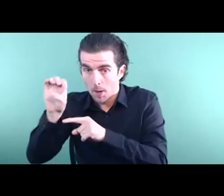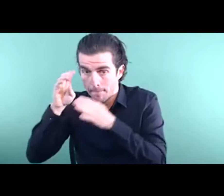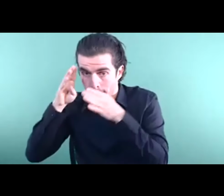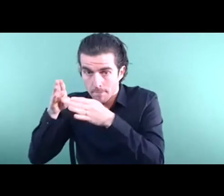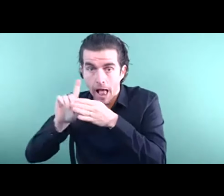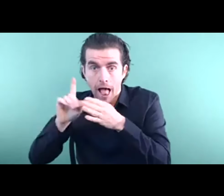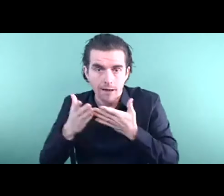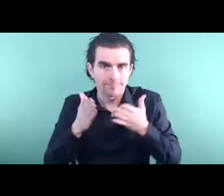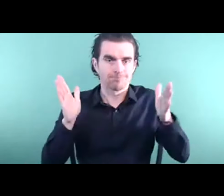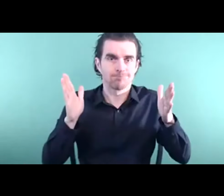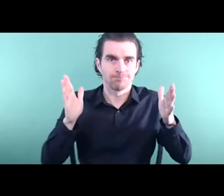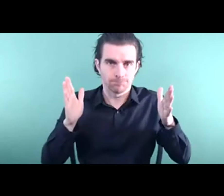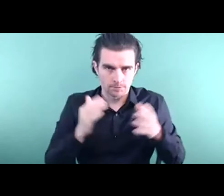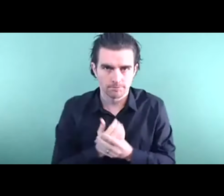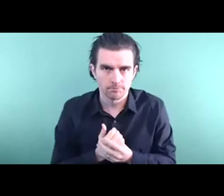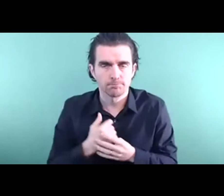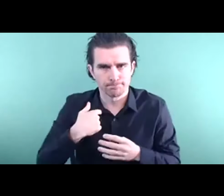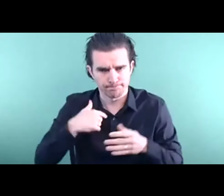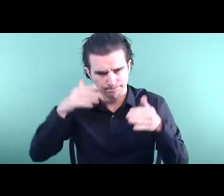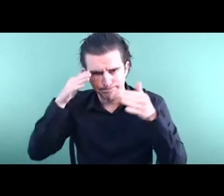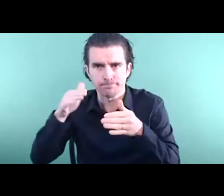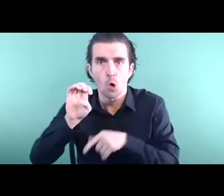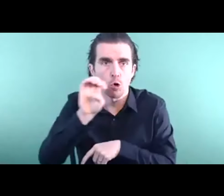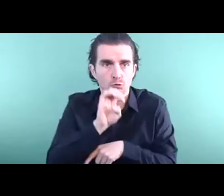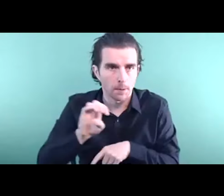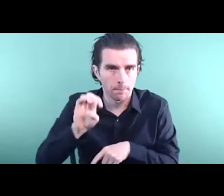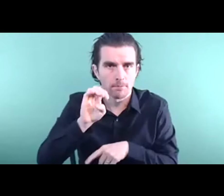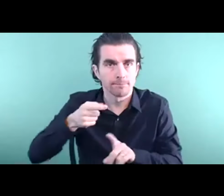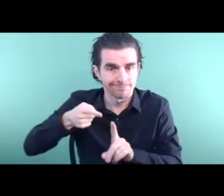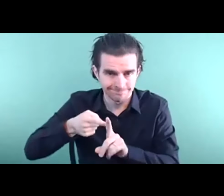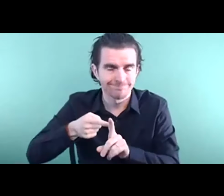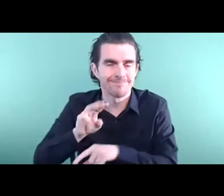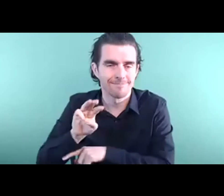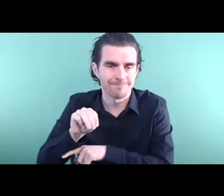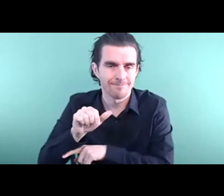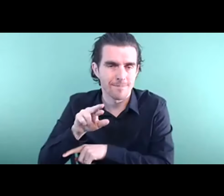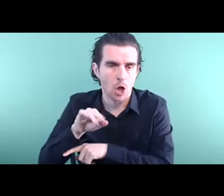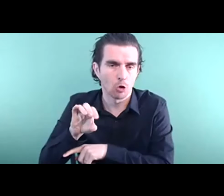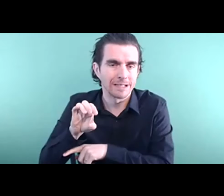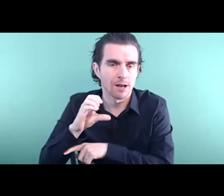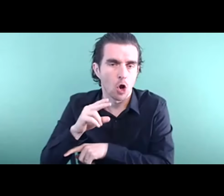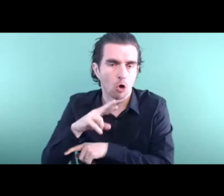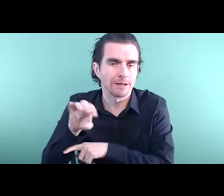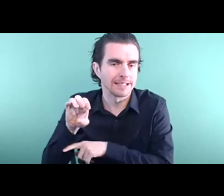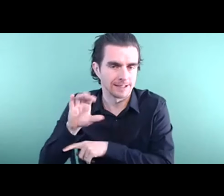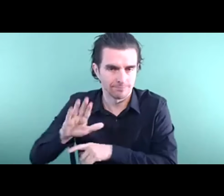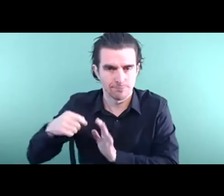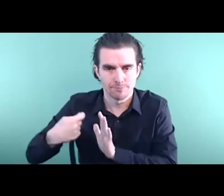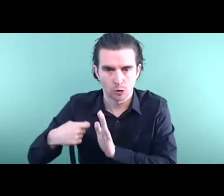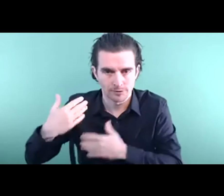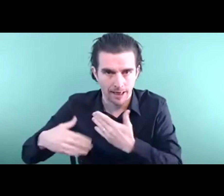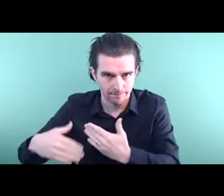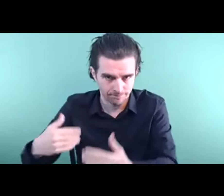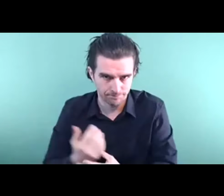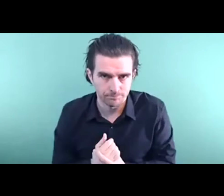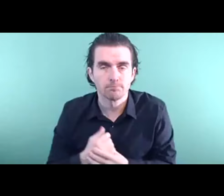people can be used to influence change, and the power that different actors have, whether they